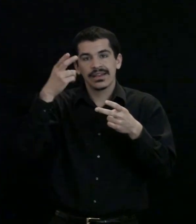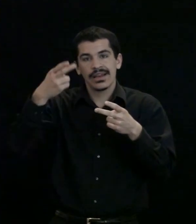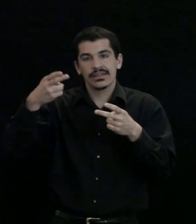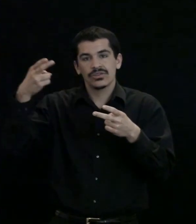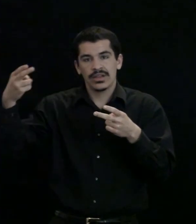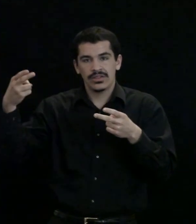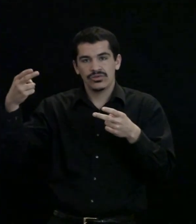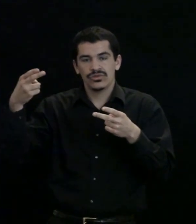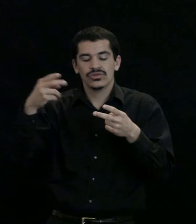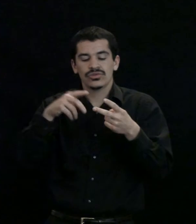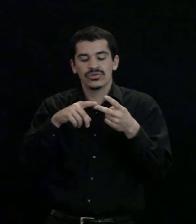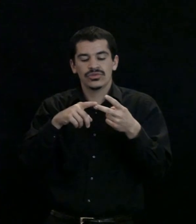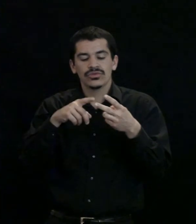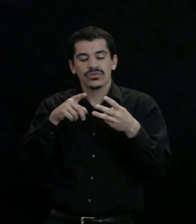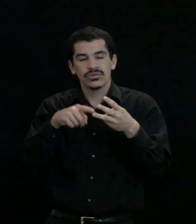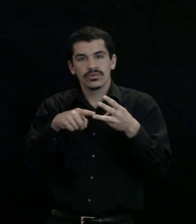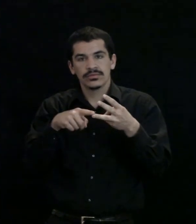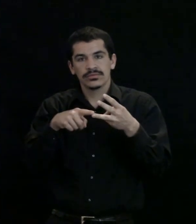CDHH,